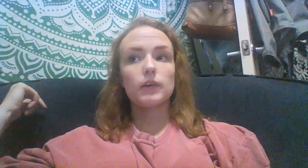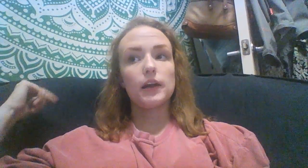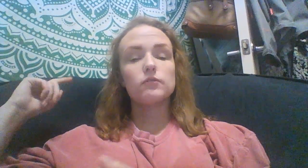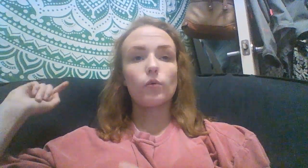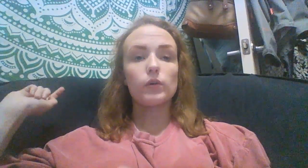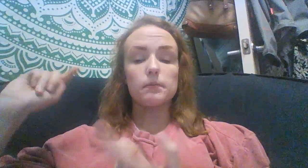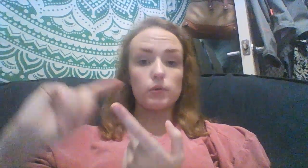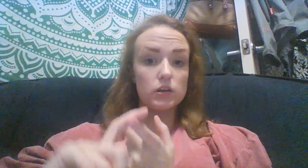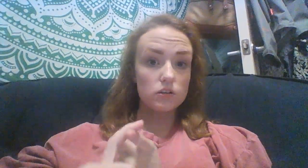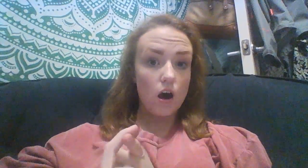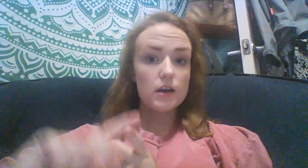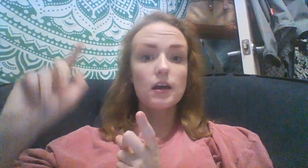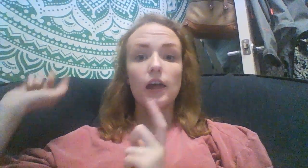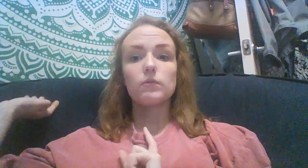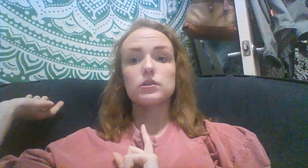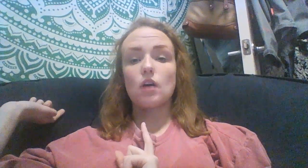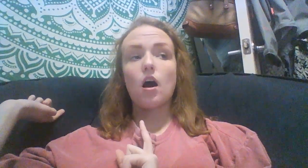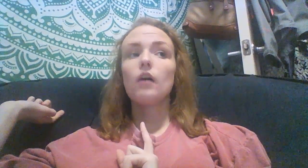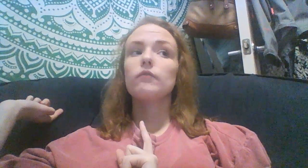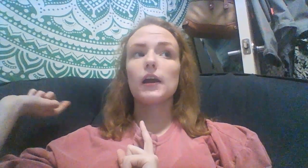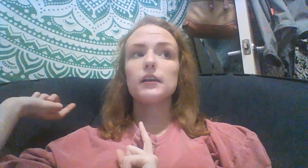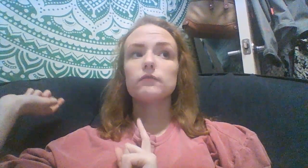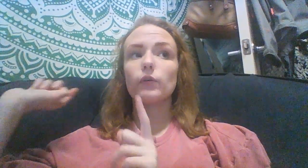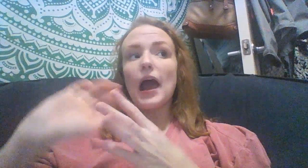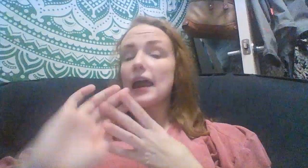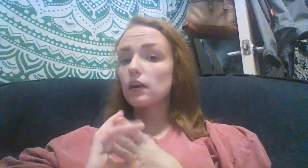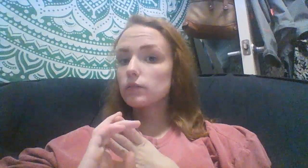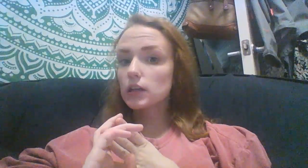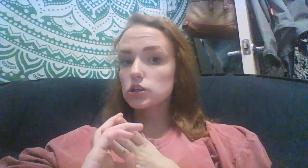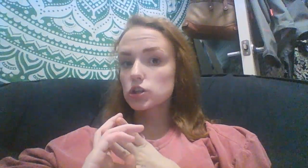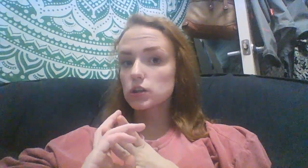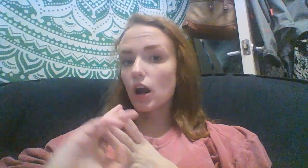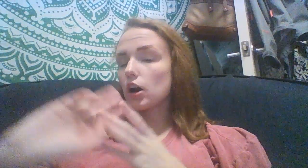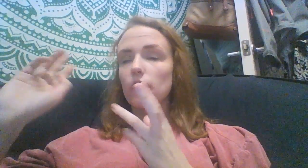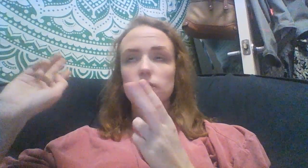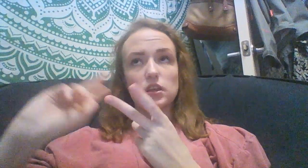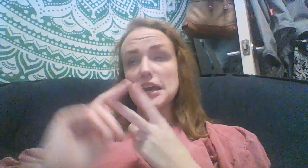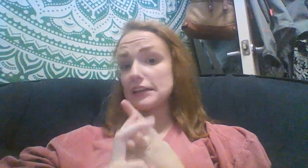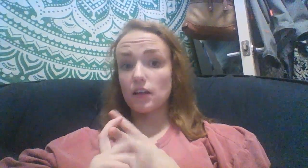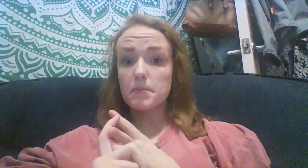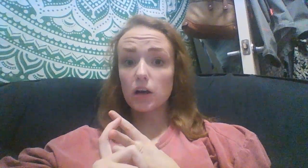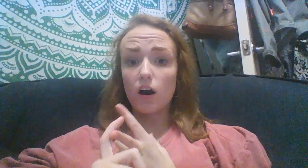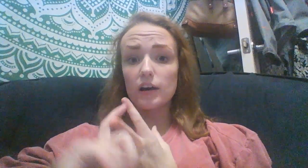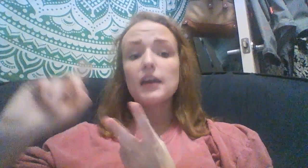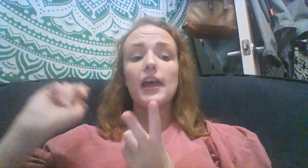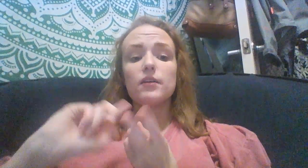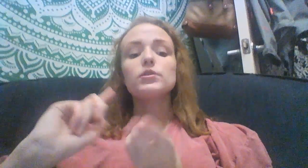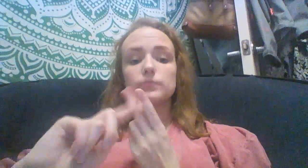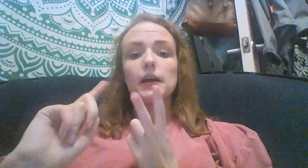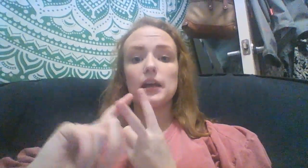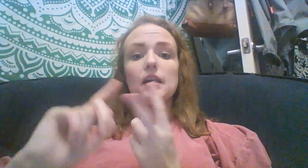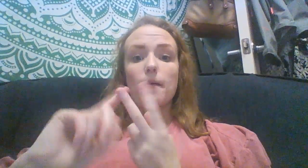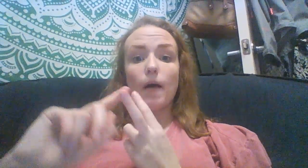written for the Buddhist God. It was not written for any other religion or the Islamic God. It was written about